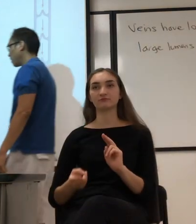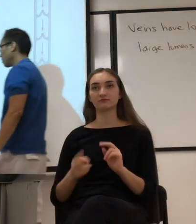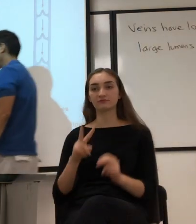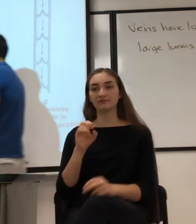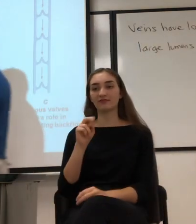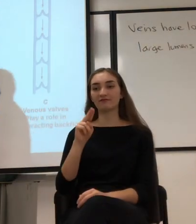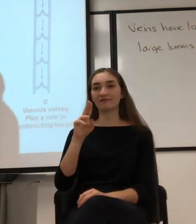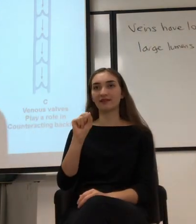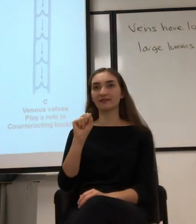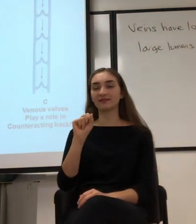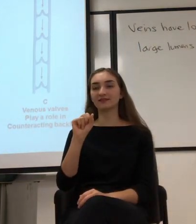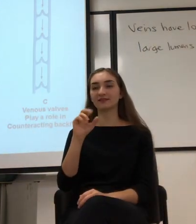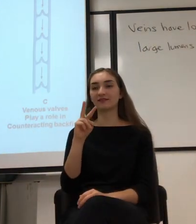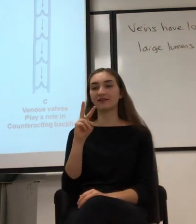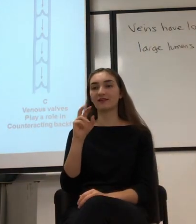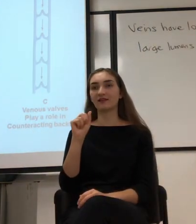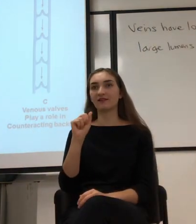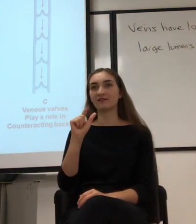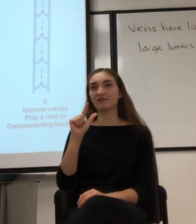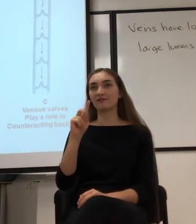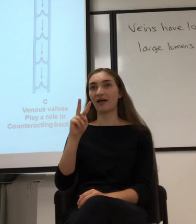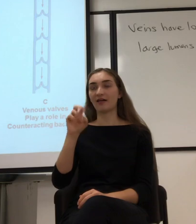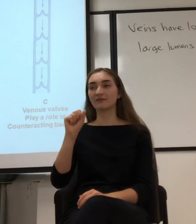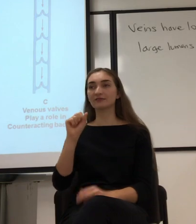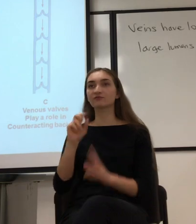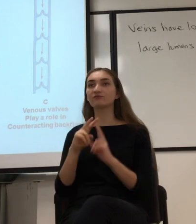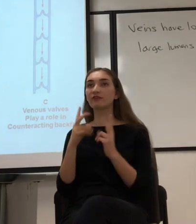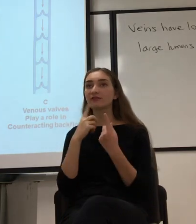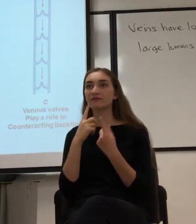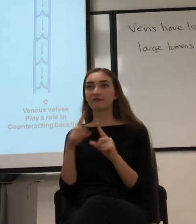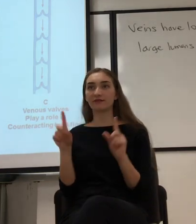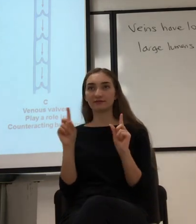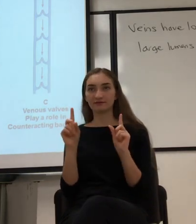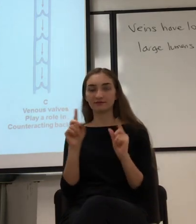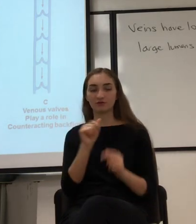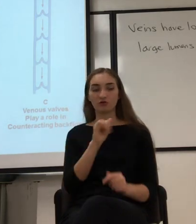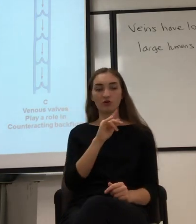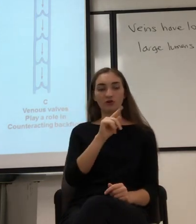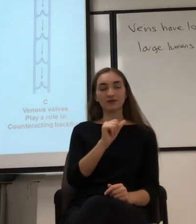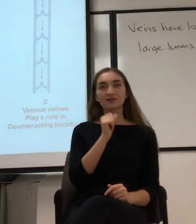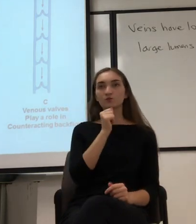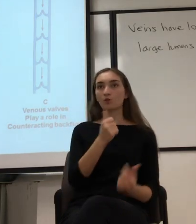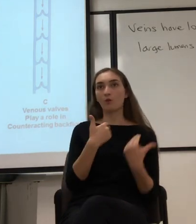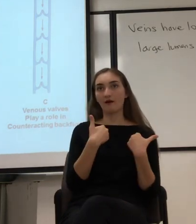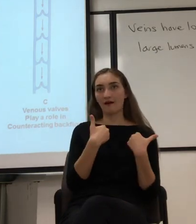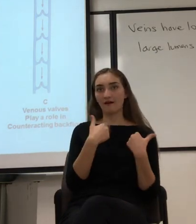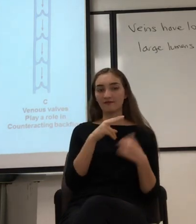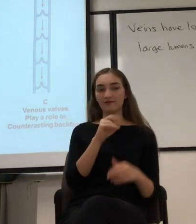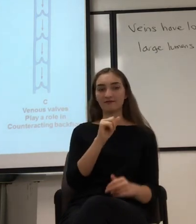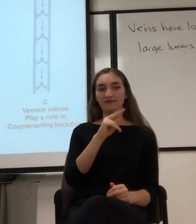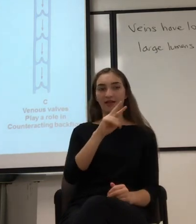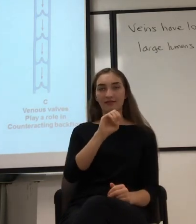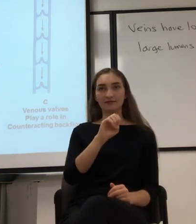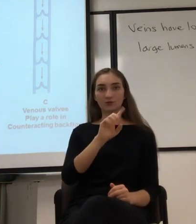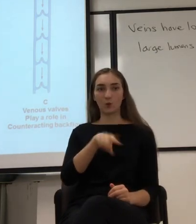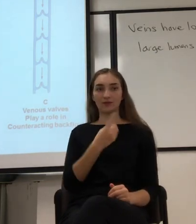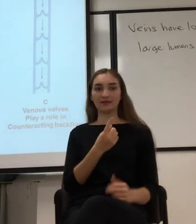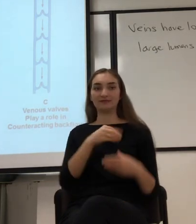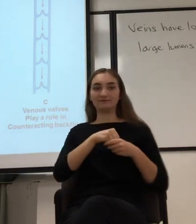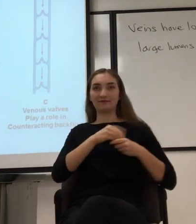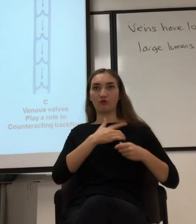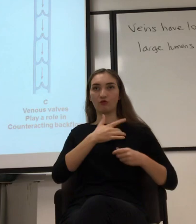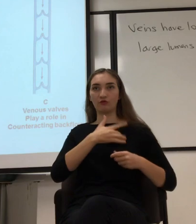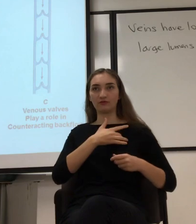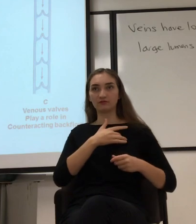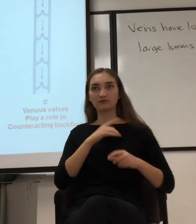are very effective. Remember, arteries don't have valves. They only have the aortic valve right at the heart. After that, there's no valves in arteries. But throughout